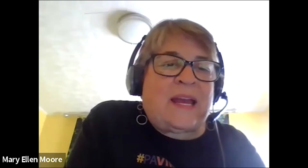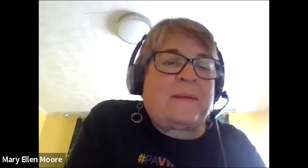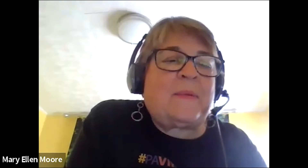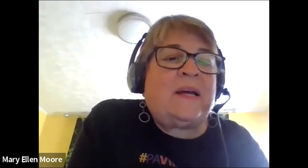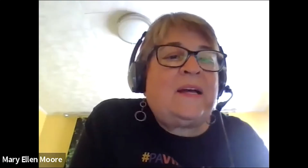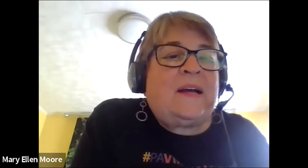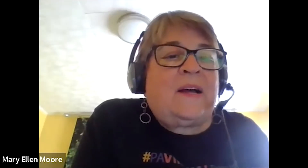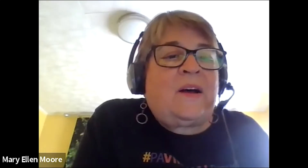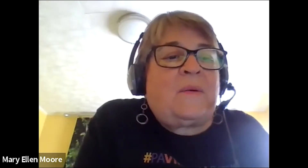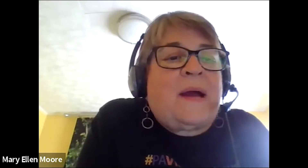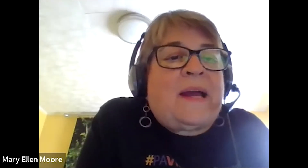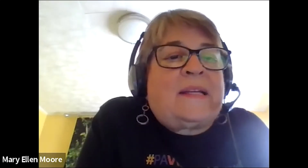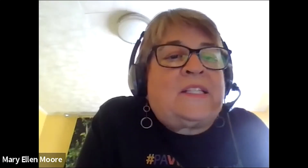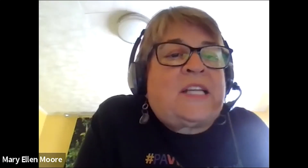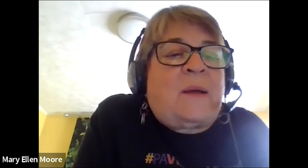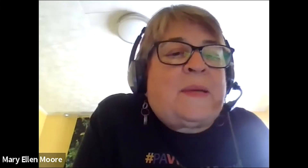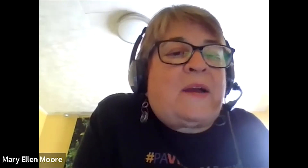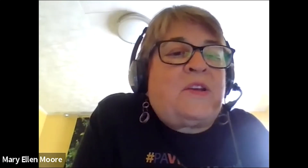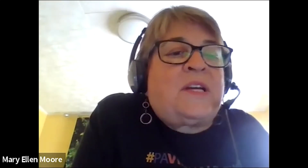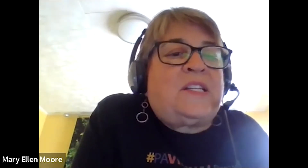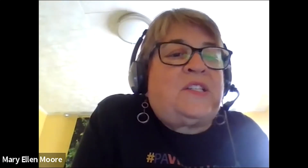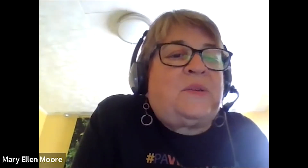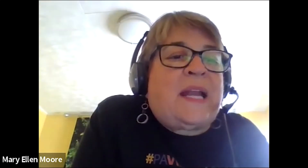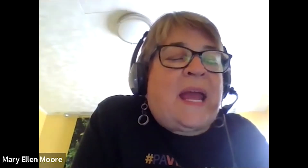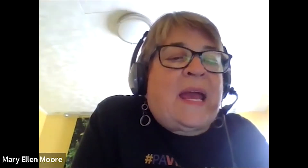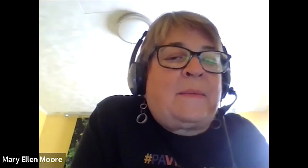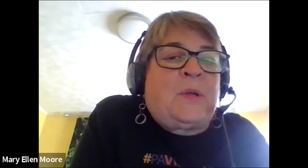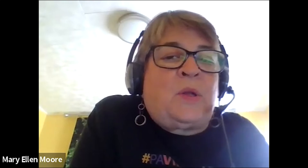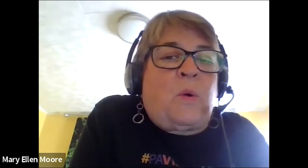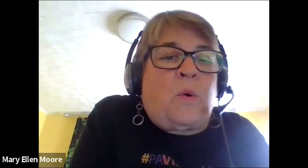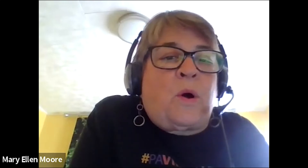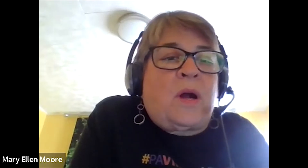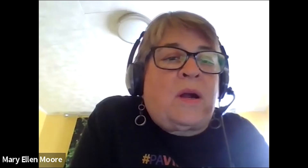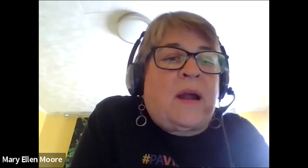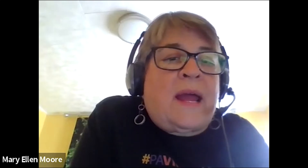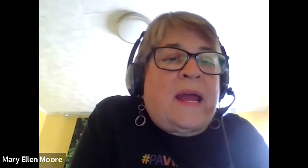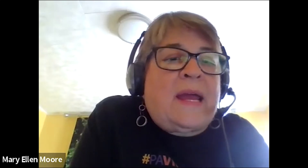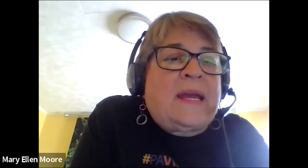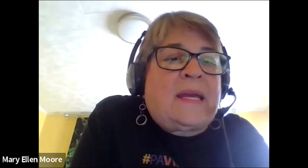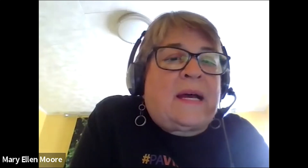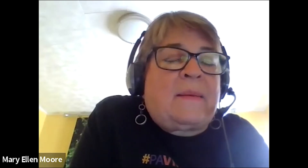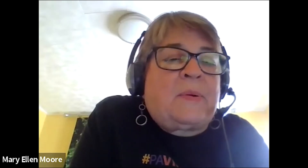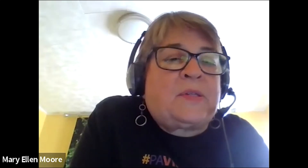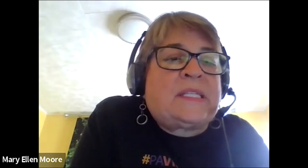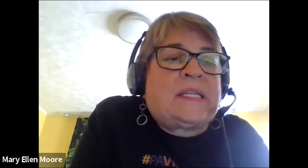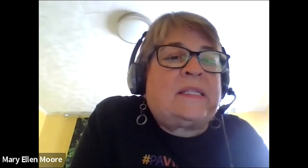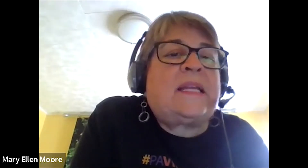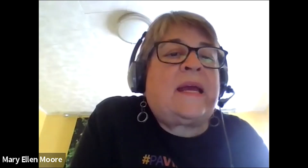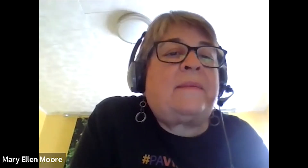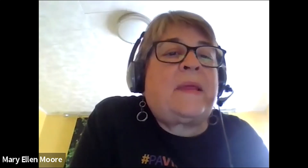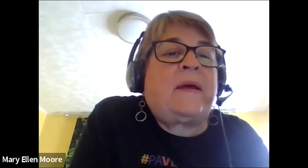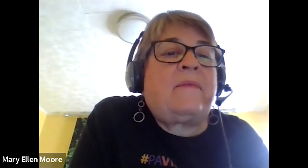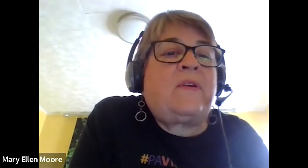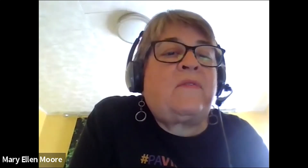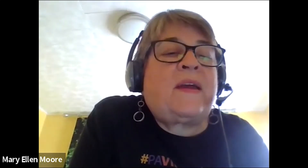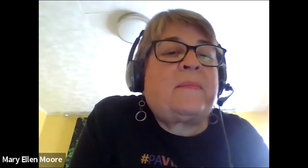name. All right, Shelby, are you going to do an animal or a person's name of your family?